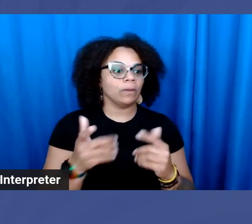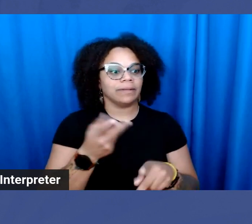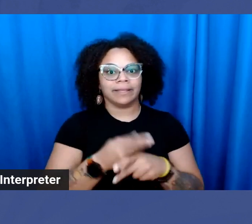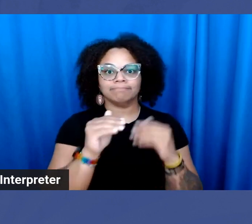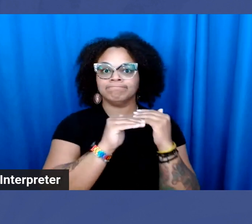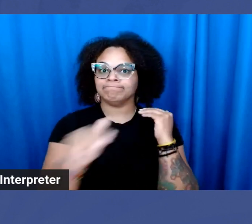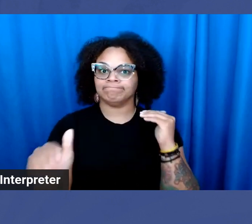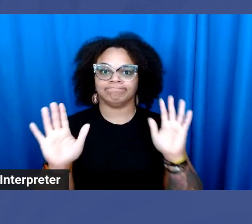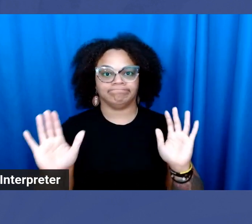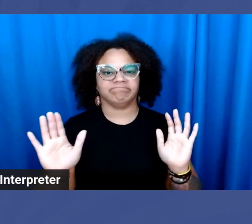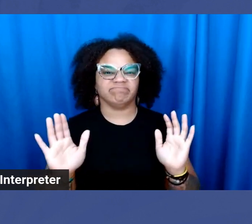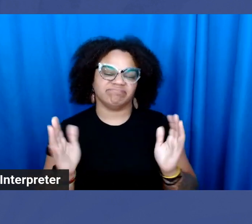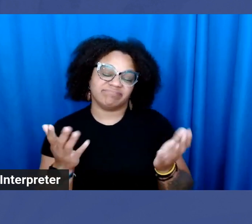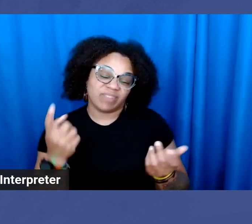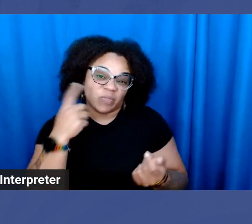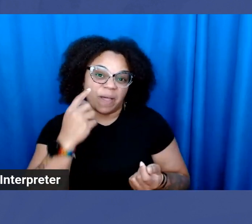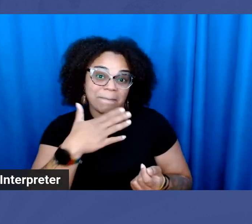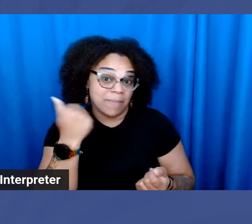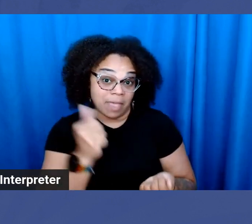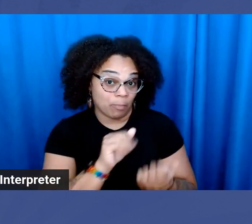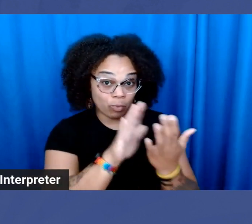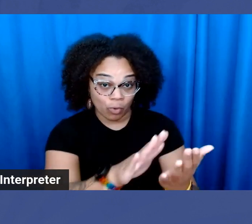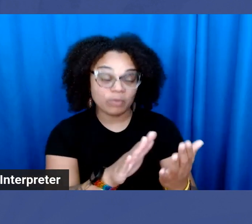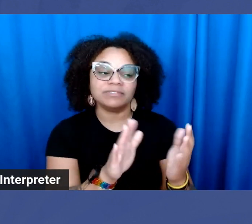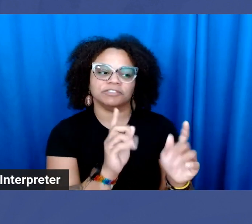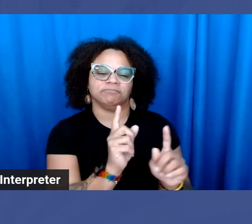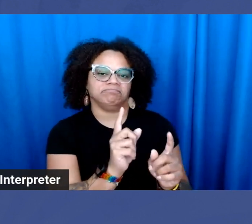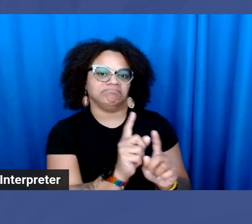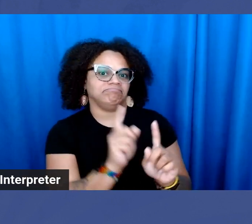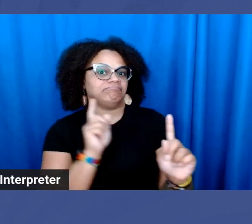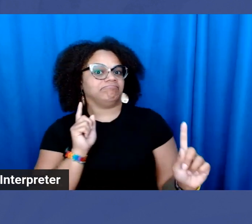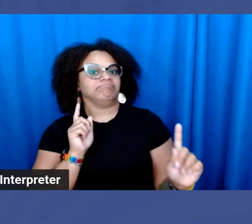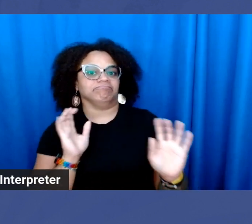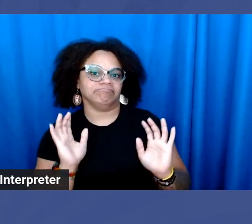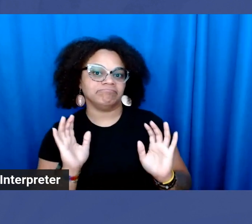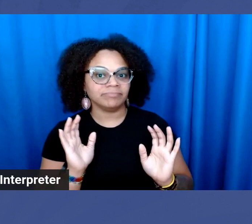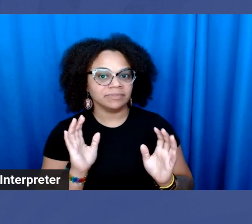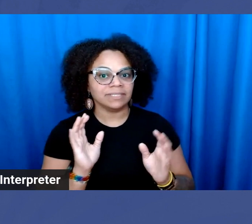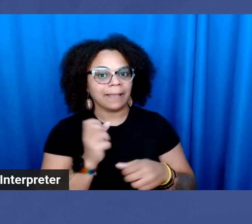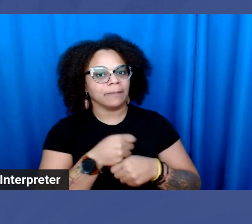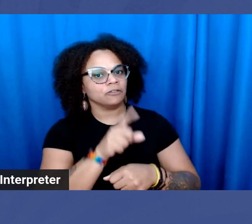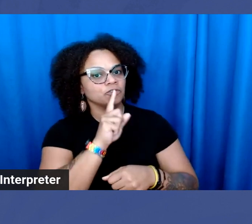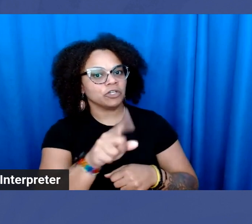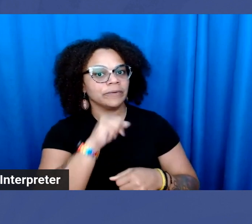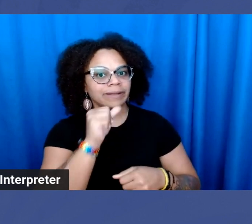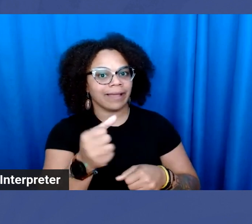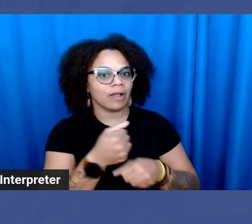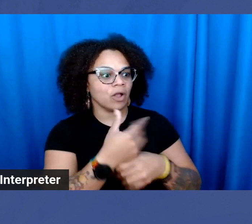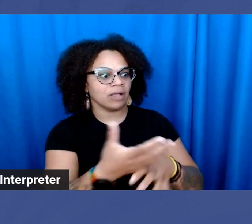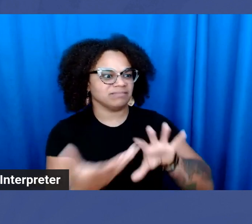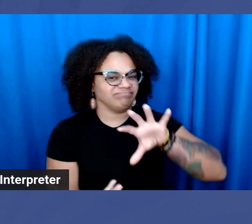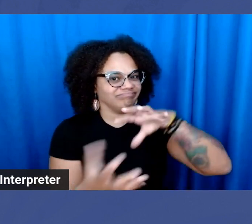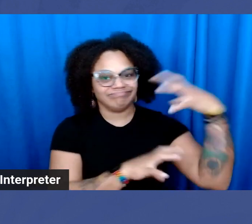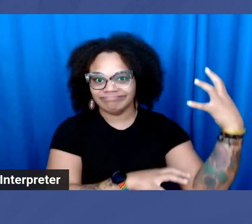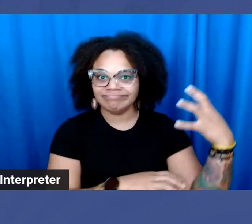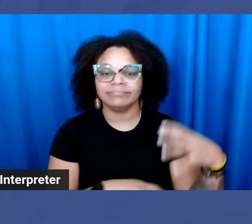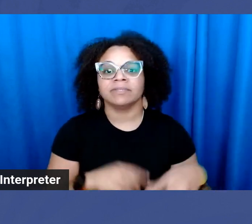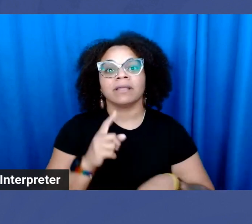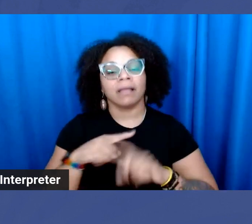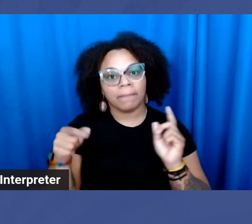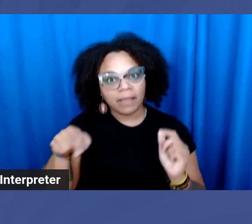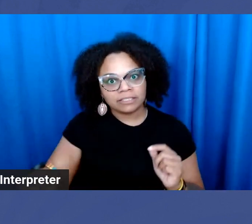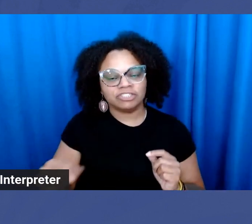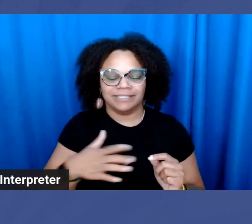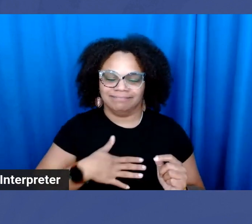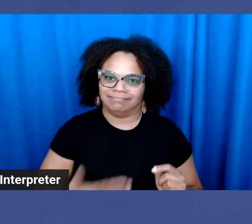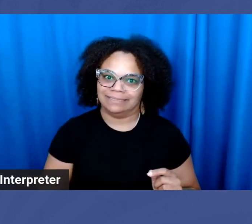felt like that was the safest place to be in order for things not to shift, she said. Sabrina admitted, however, that she may